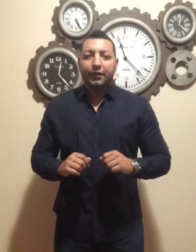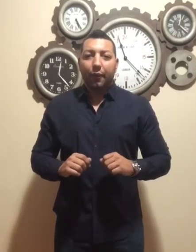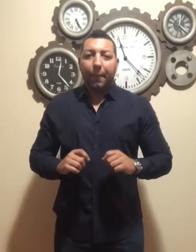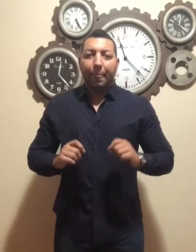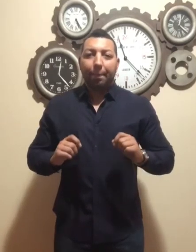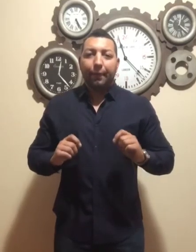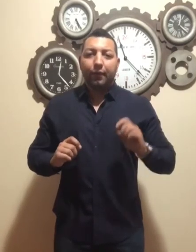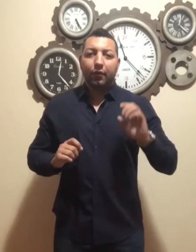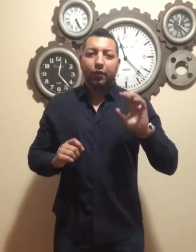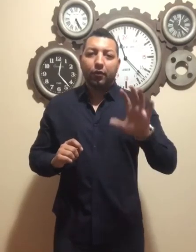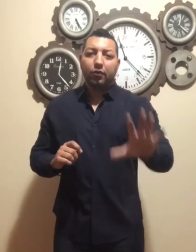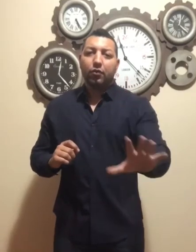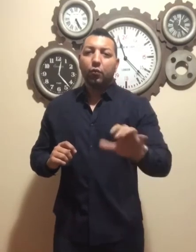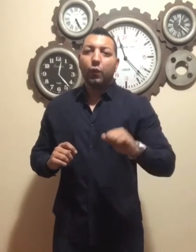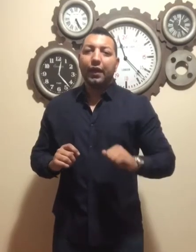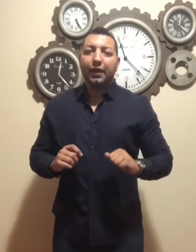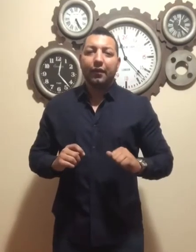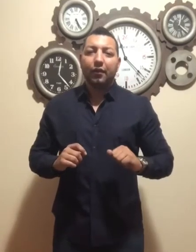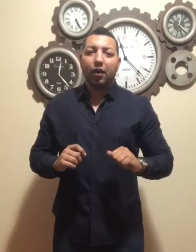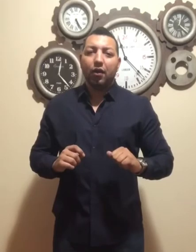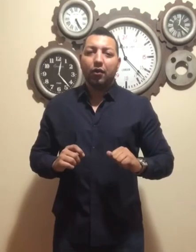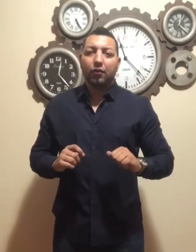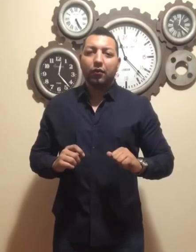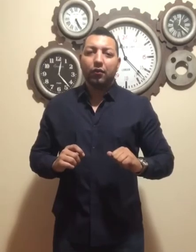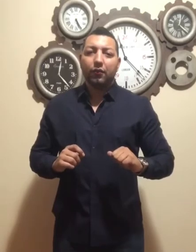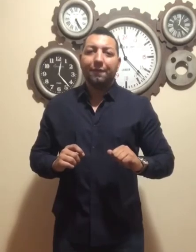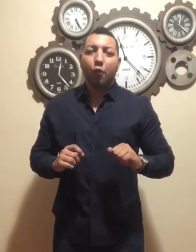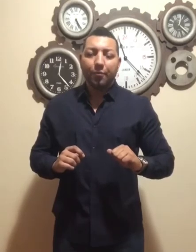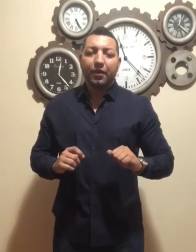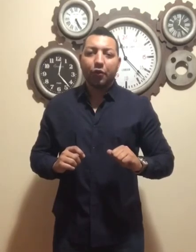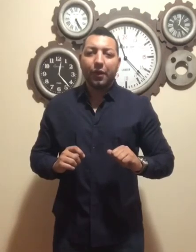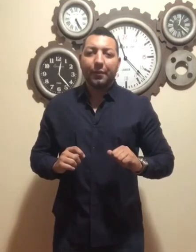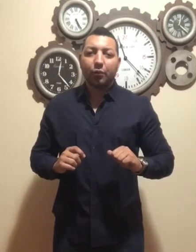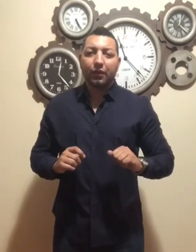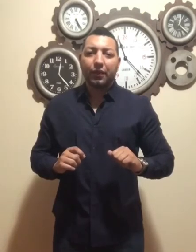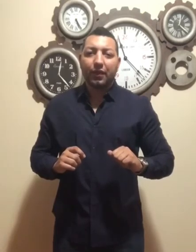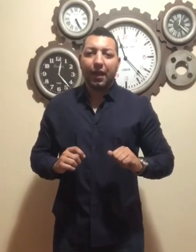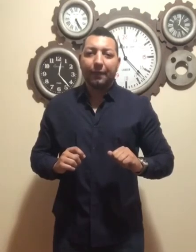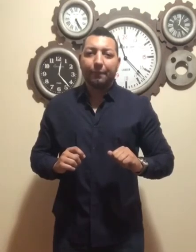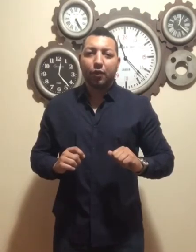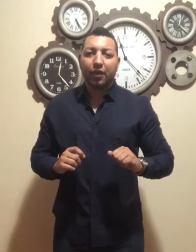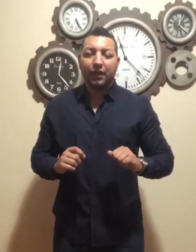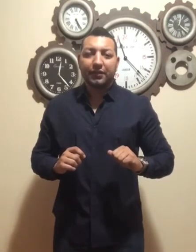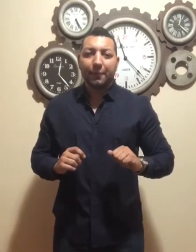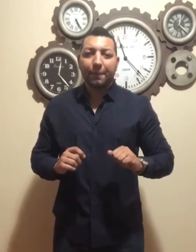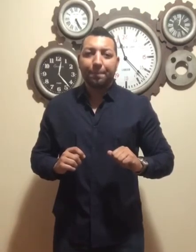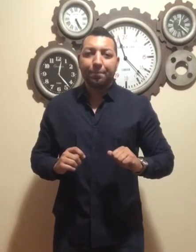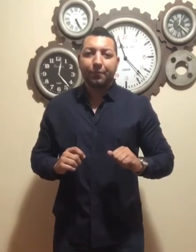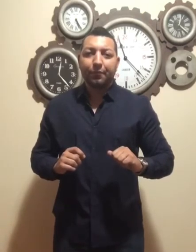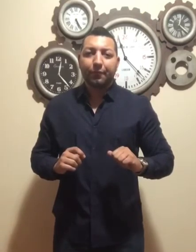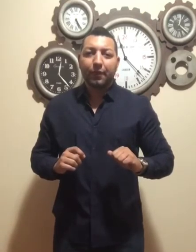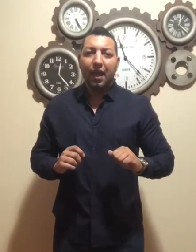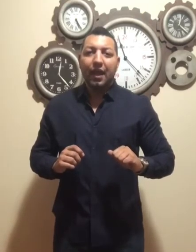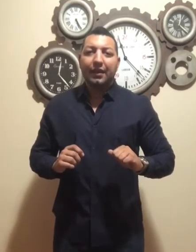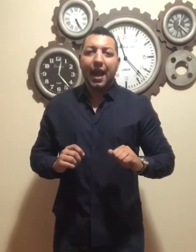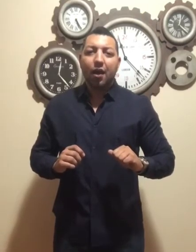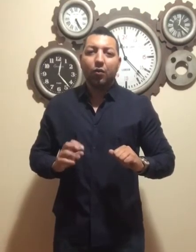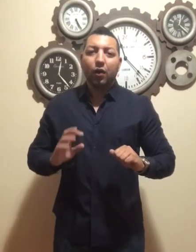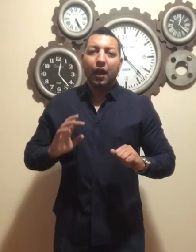So, we formed an agreement with the client or the customer. Now,